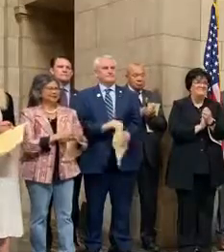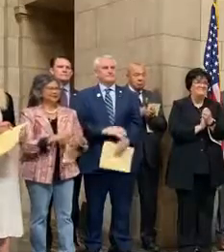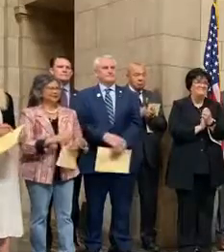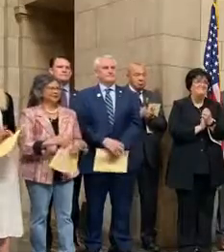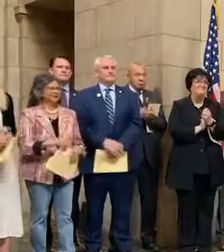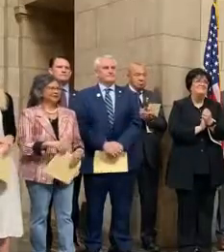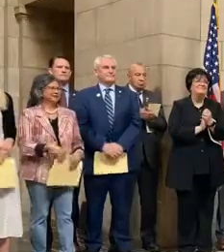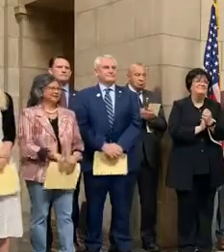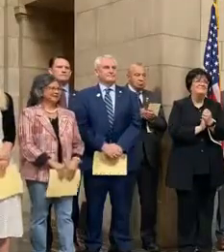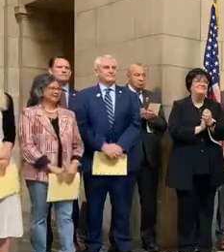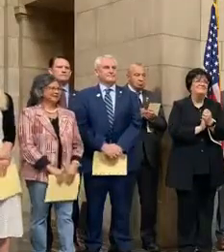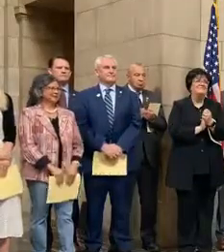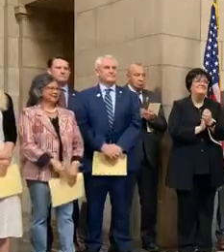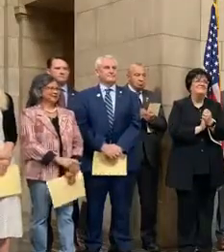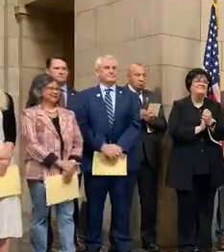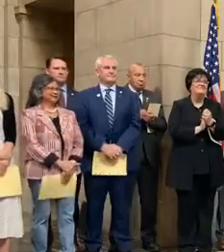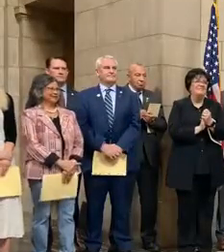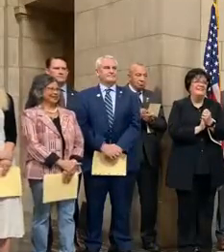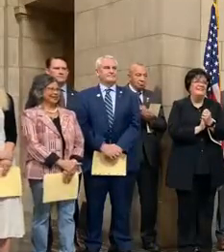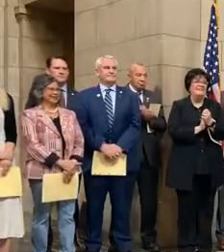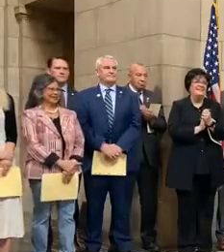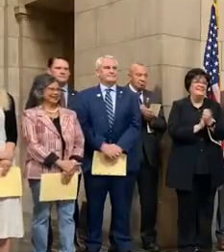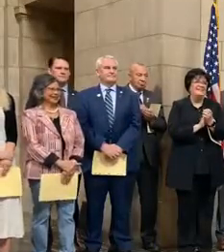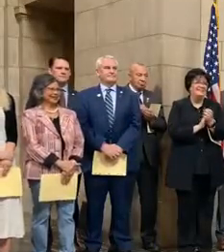Union Pacific. Thank you, Governor. Good job.